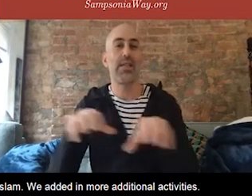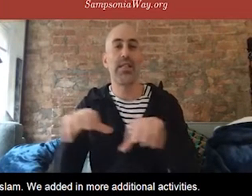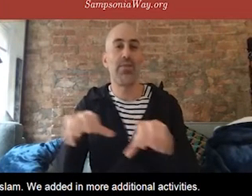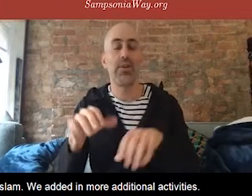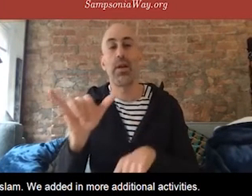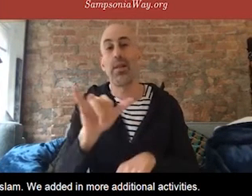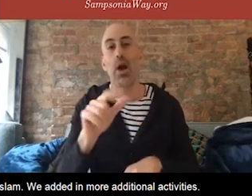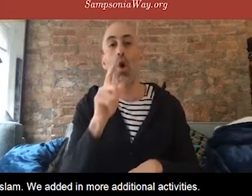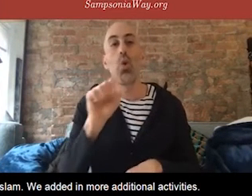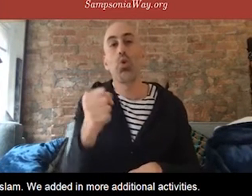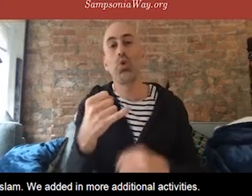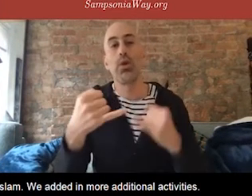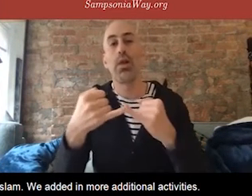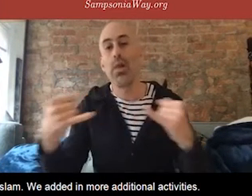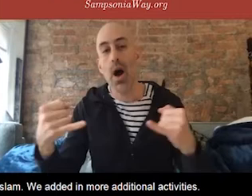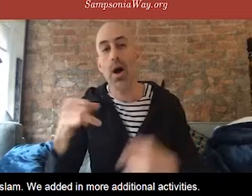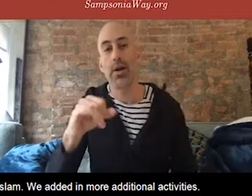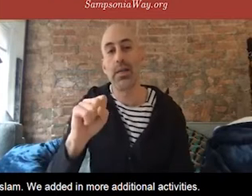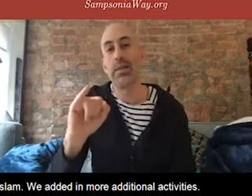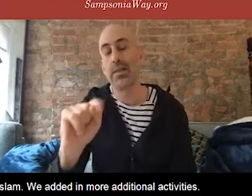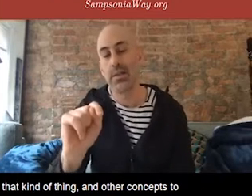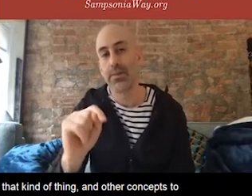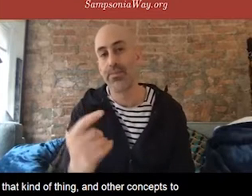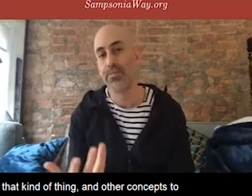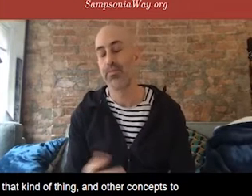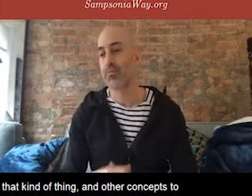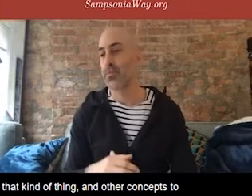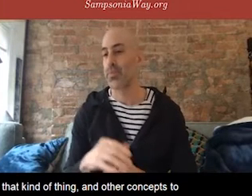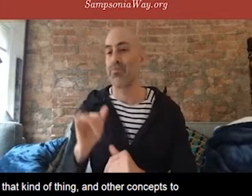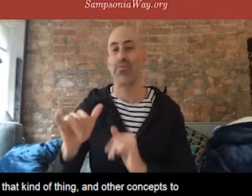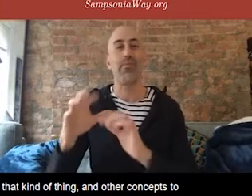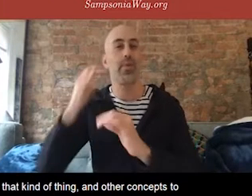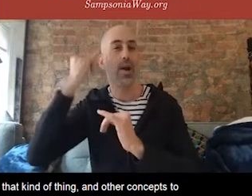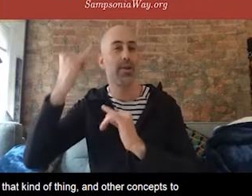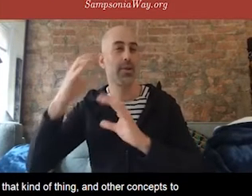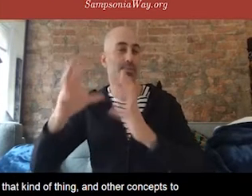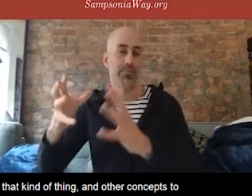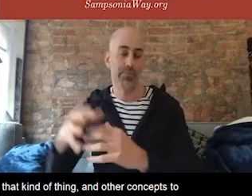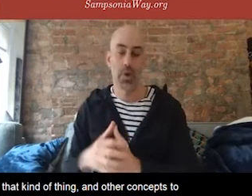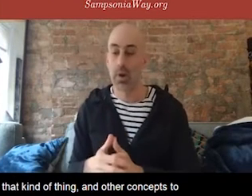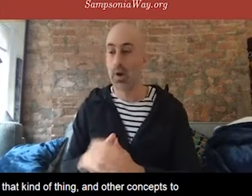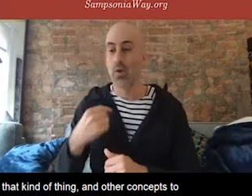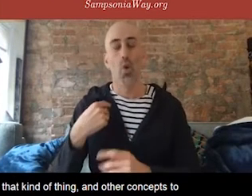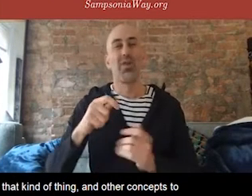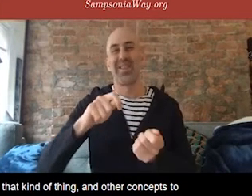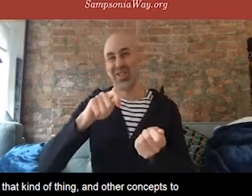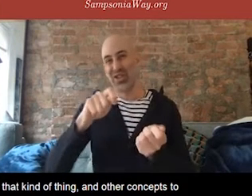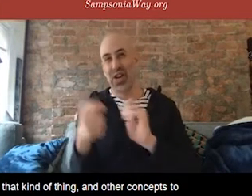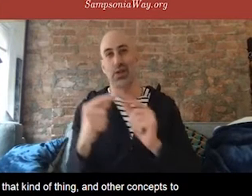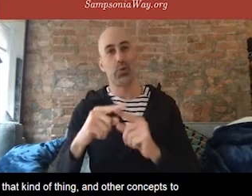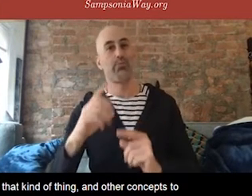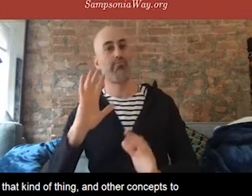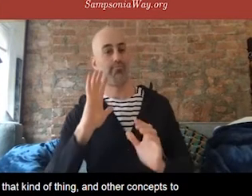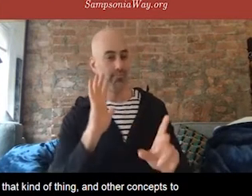slam. We added in more additional activities. So improv, like whose line is it anyway, that kind of thing,